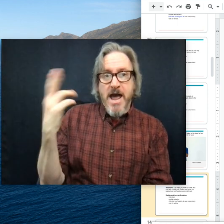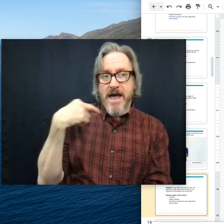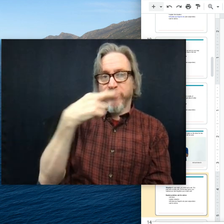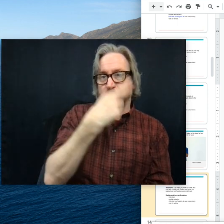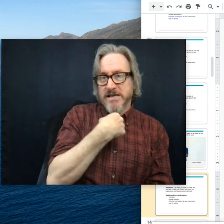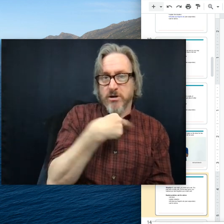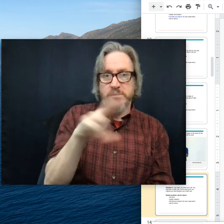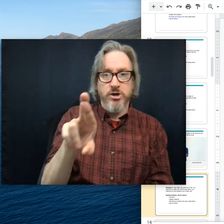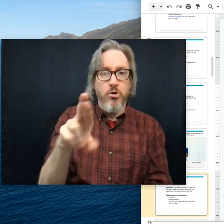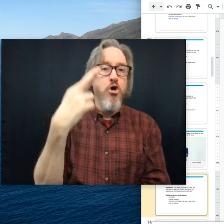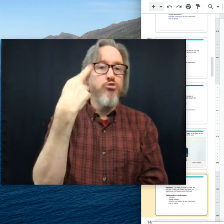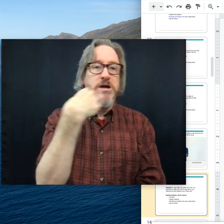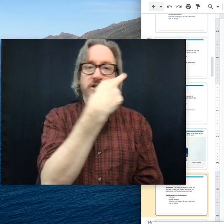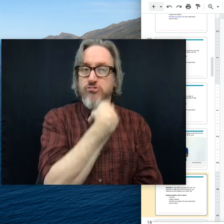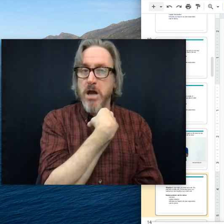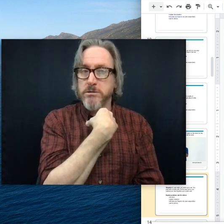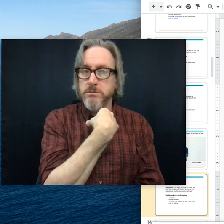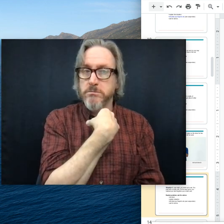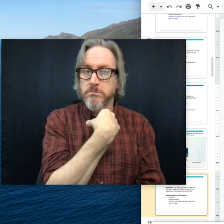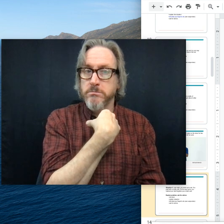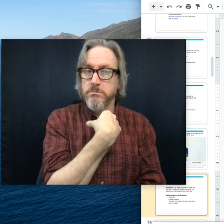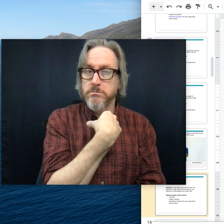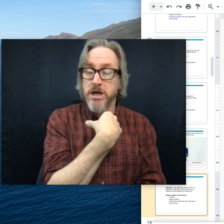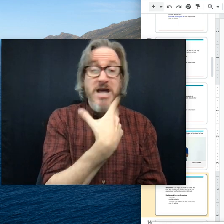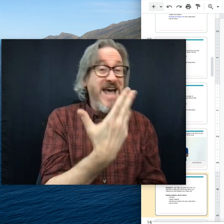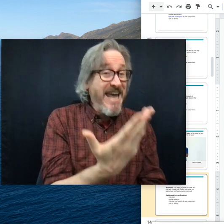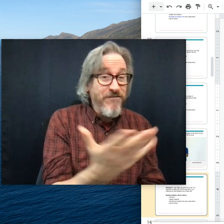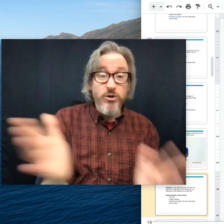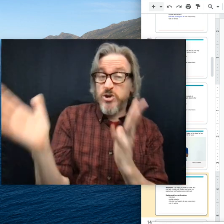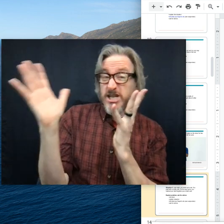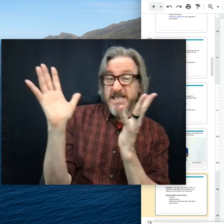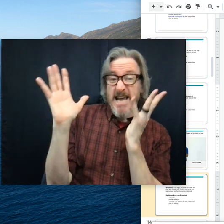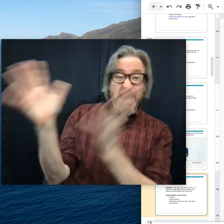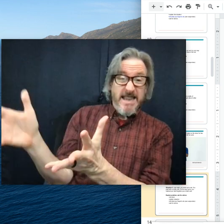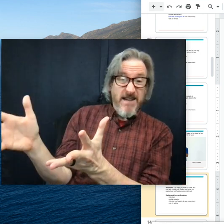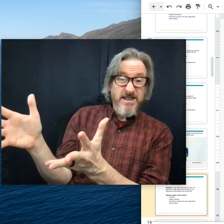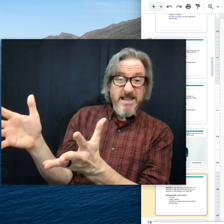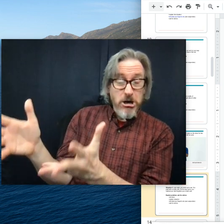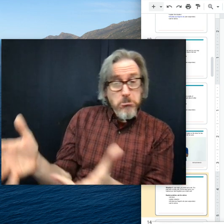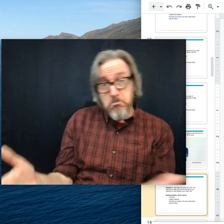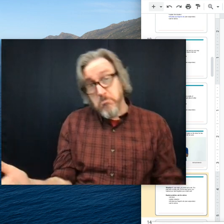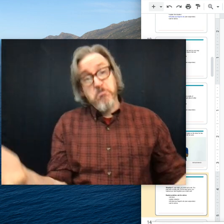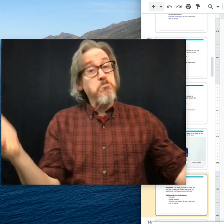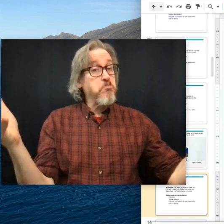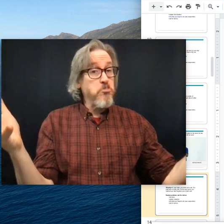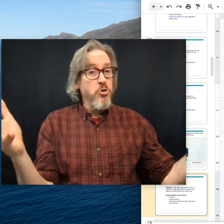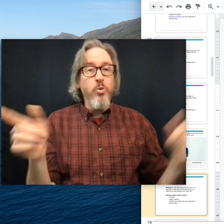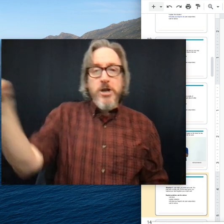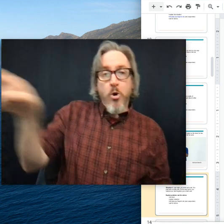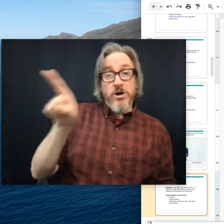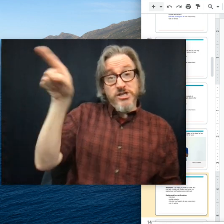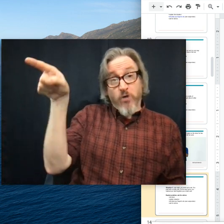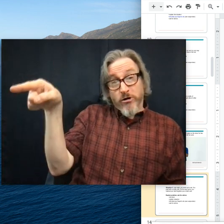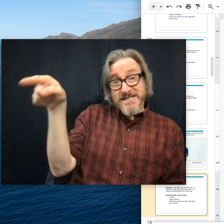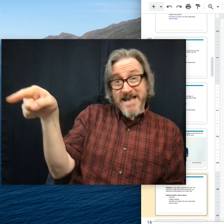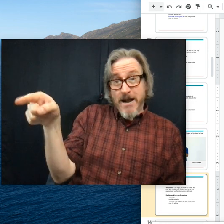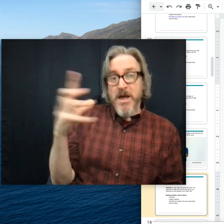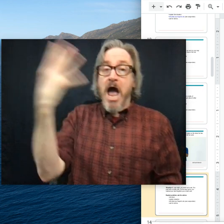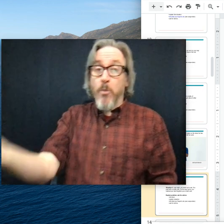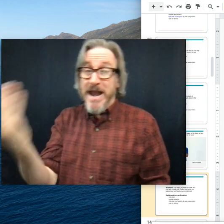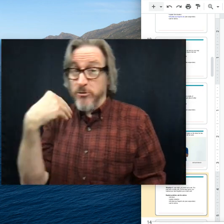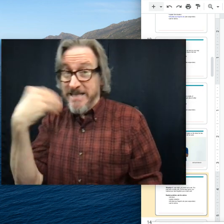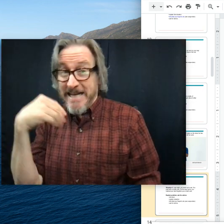left at the restaurant. So restaurant. If you just say I left it there, we know because you've already